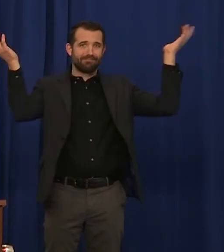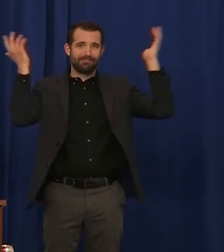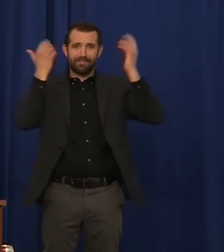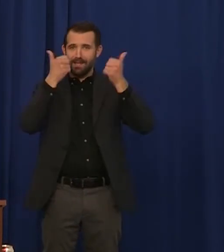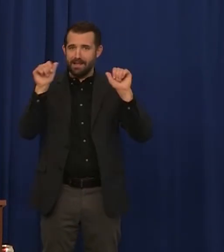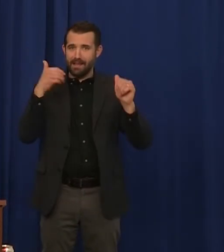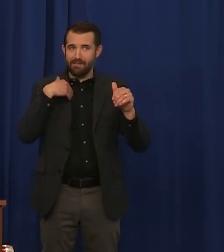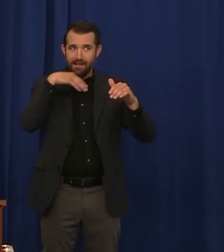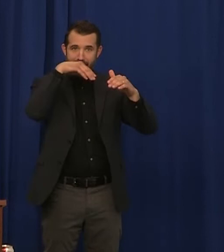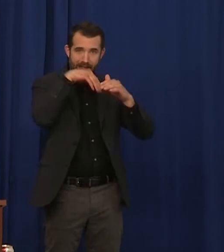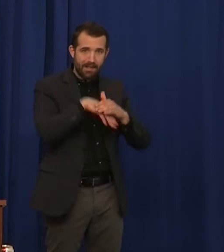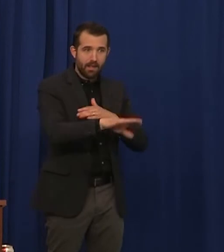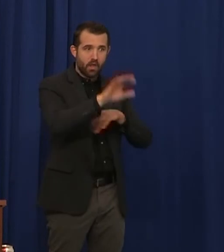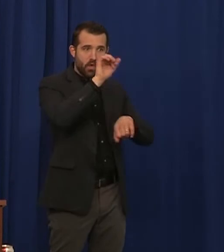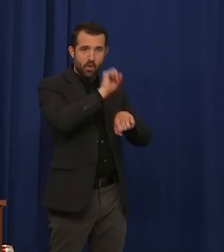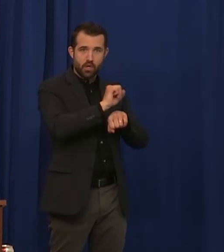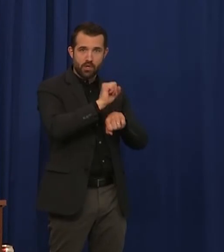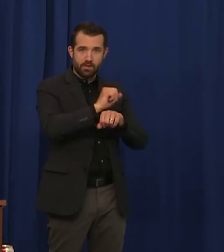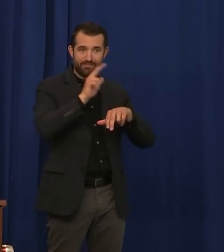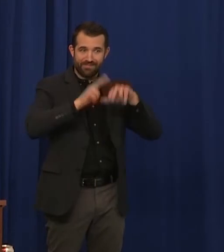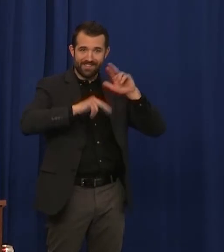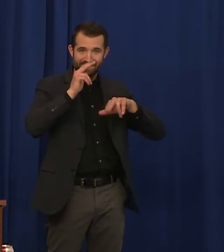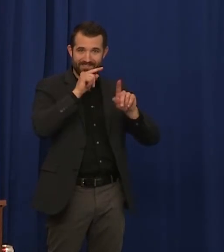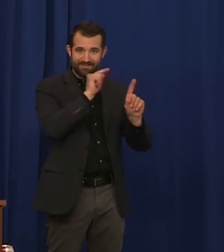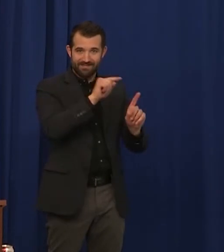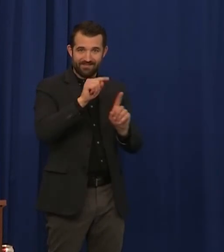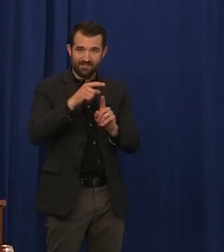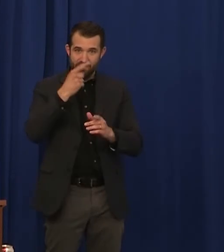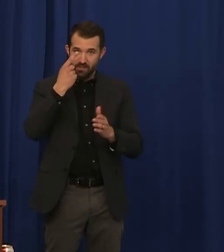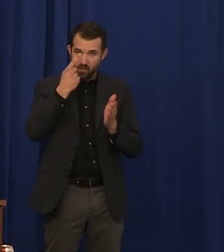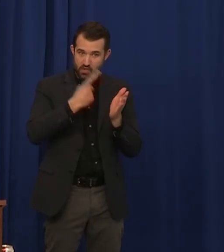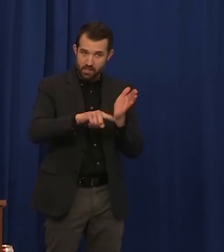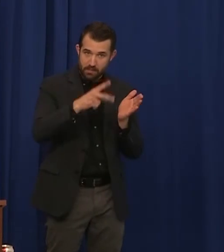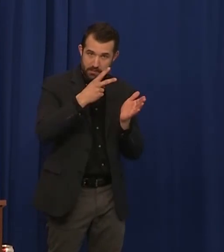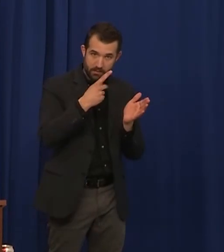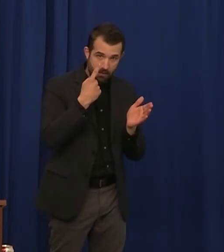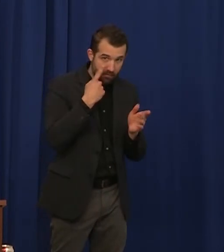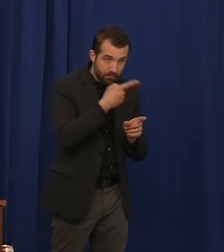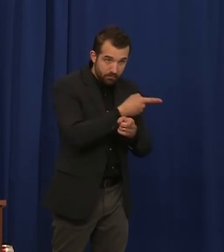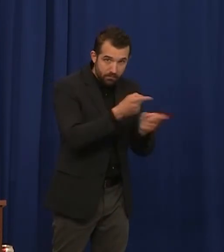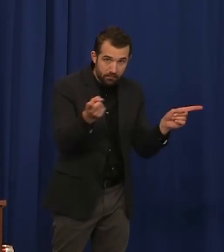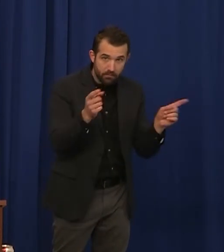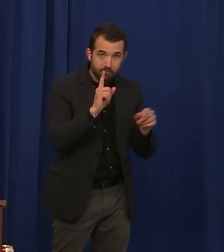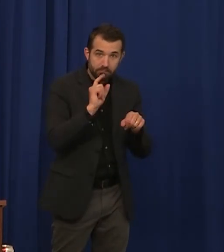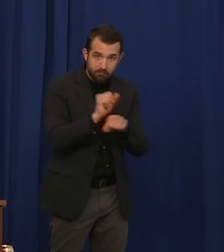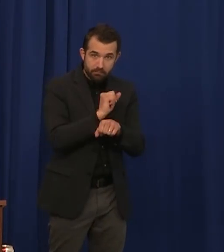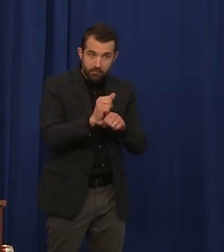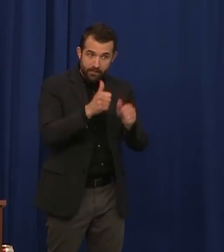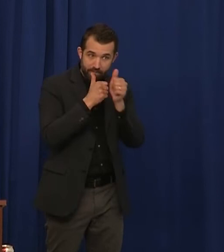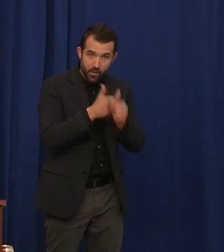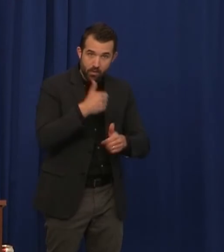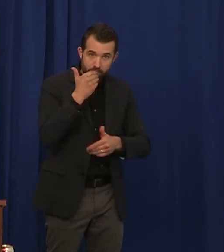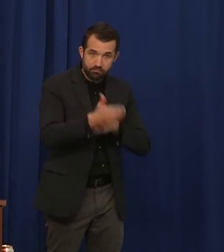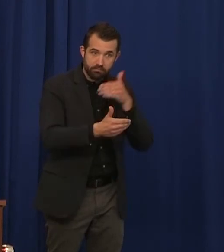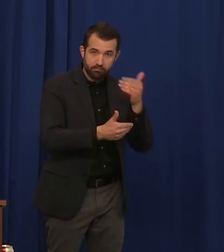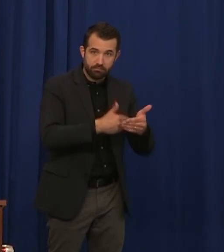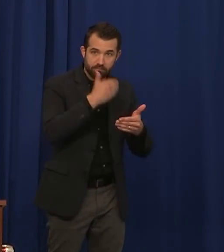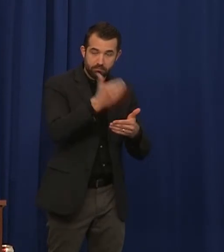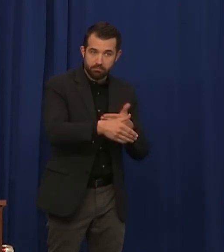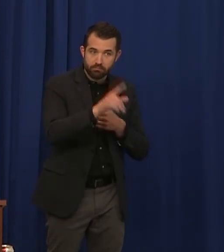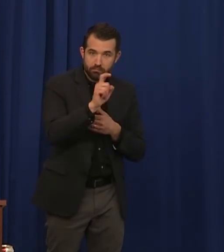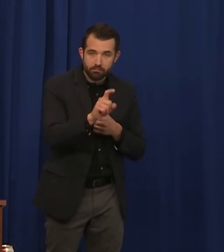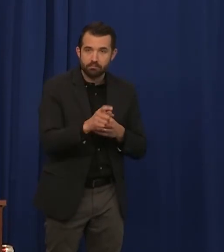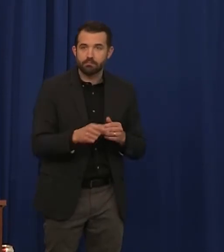workplaces and checking to see if these rules are actually being followed? So, Don, the